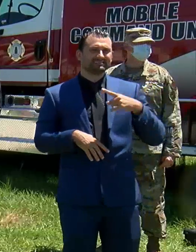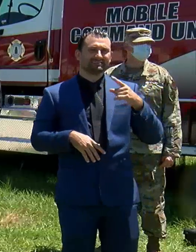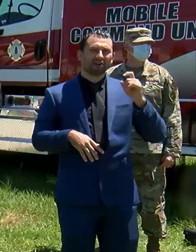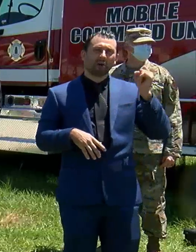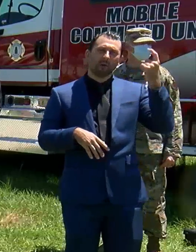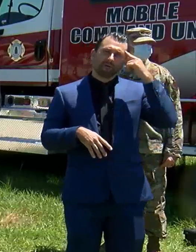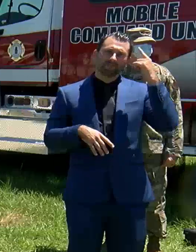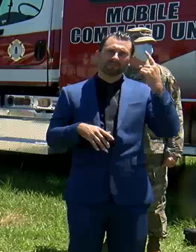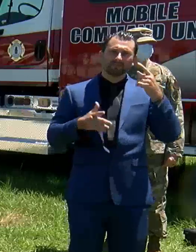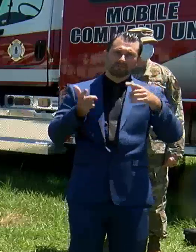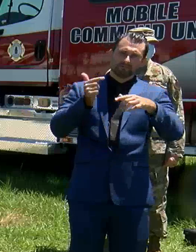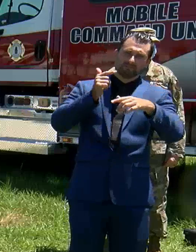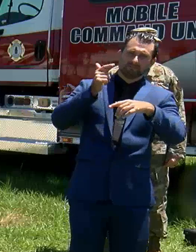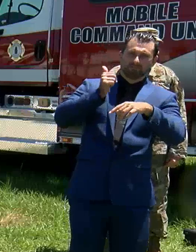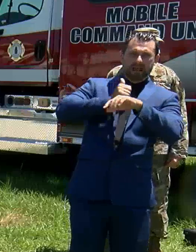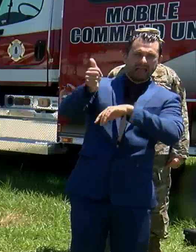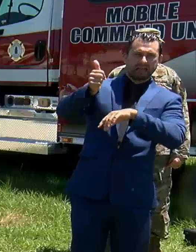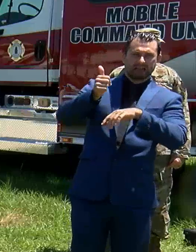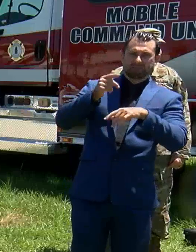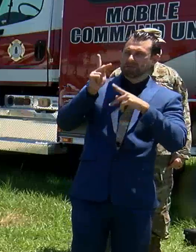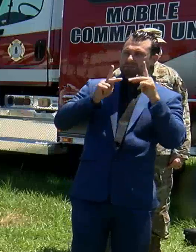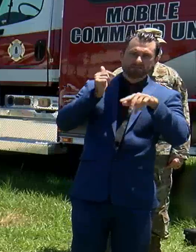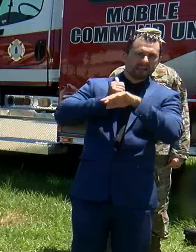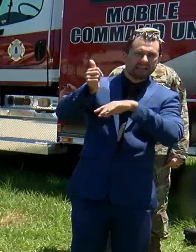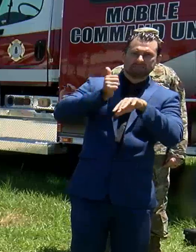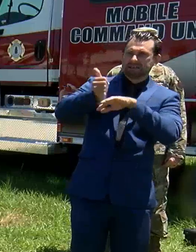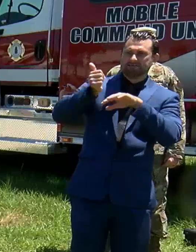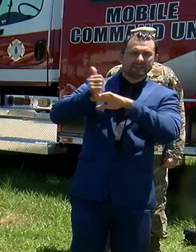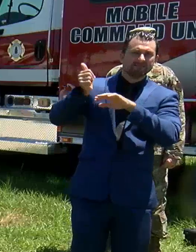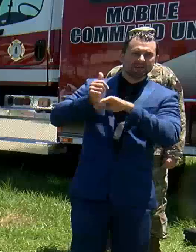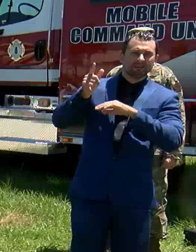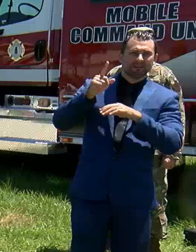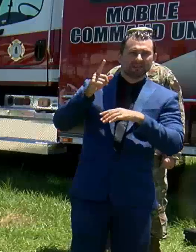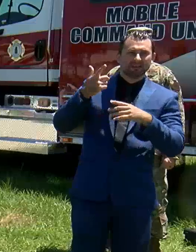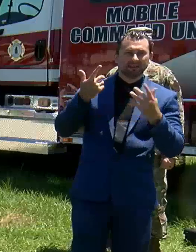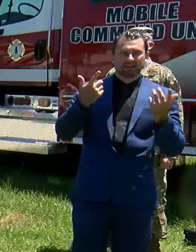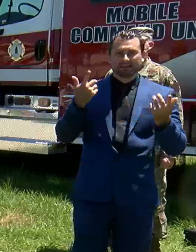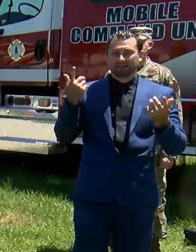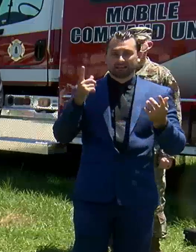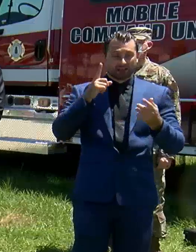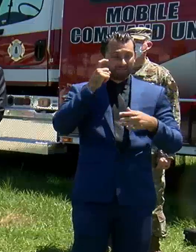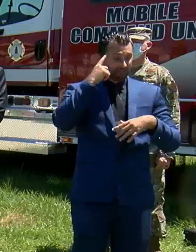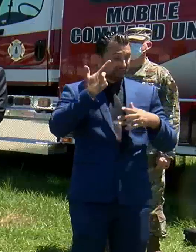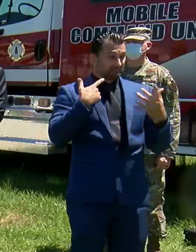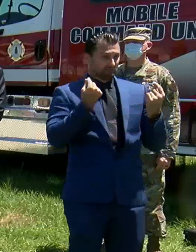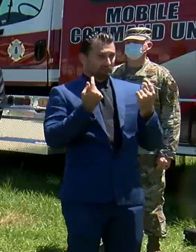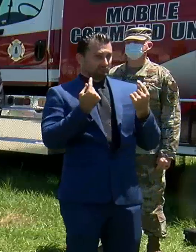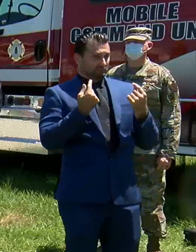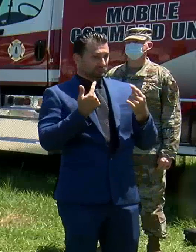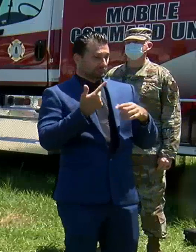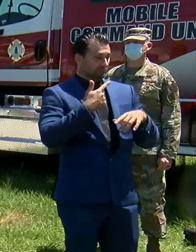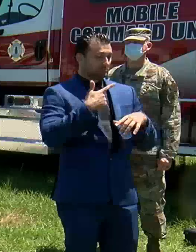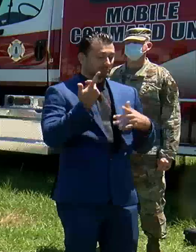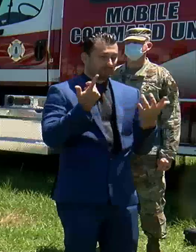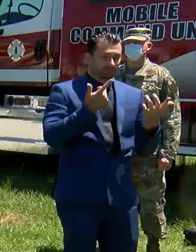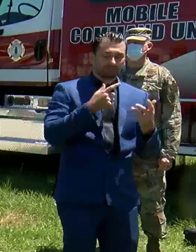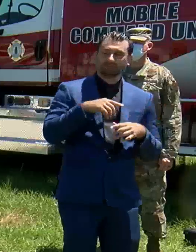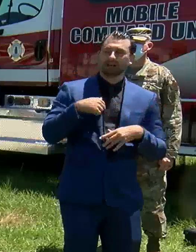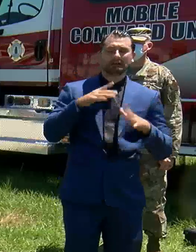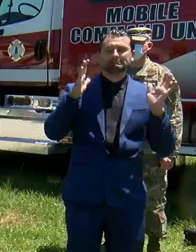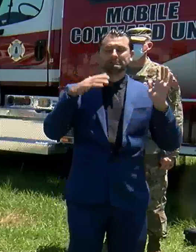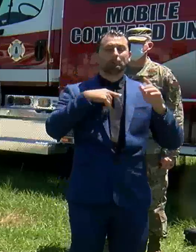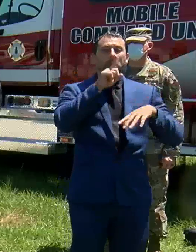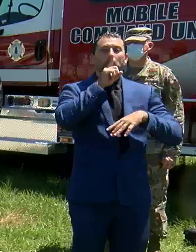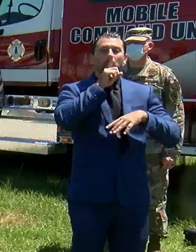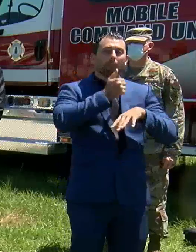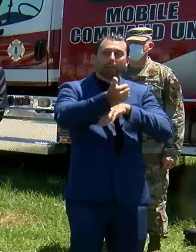blame. Do you think this was the former governor's fault? Look, I don't get involved in the blame. I mean, my job's to fix problems. So when things